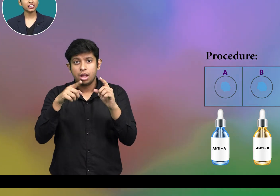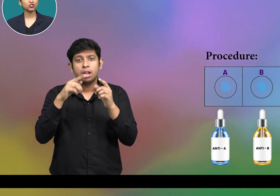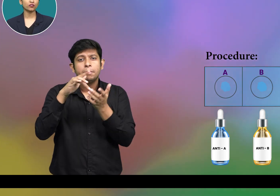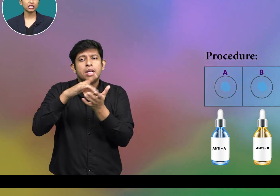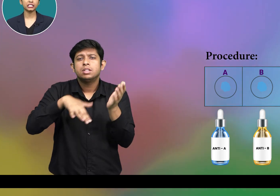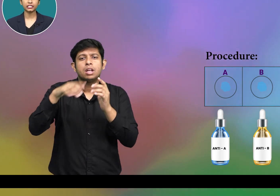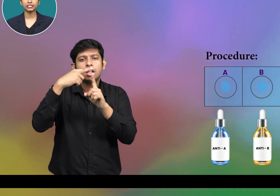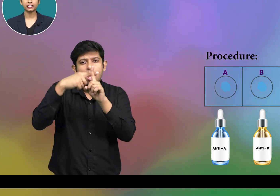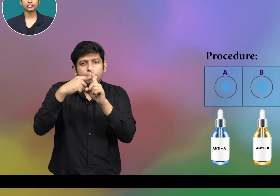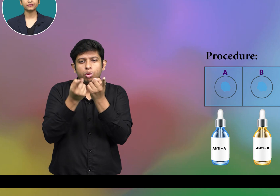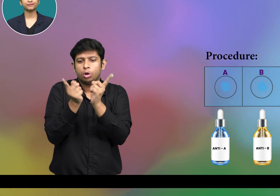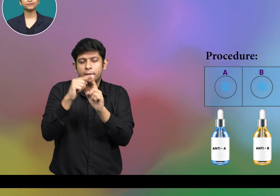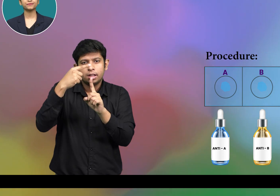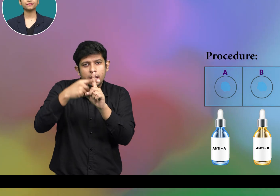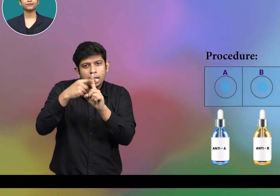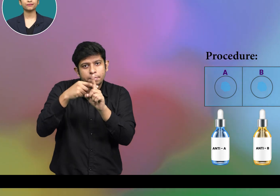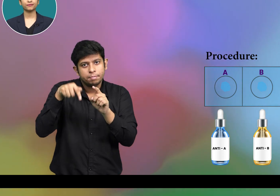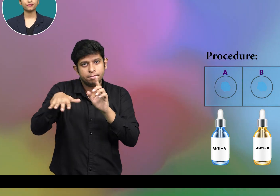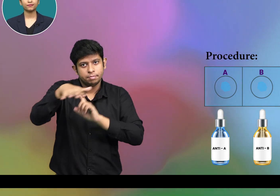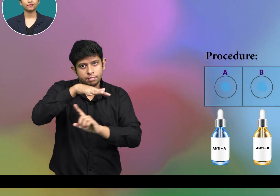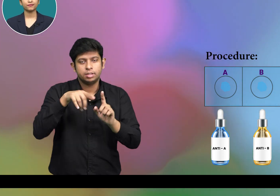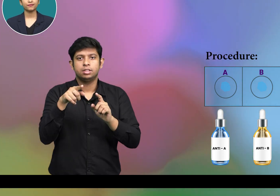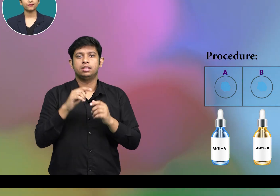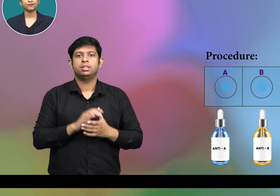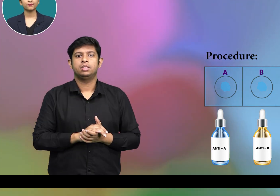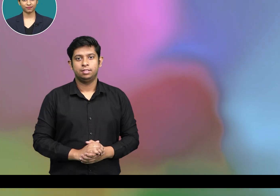within each of the circles.